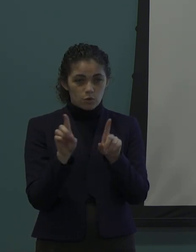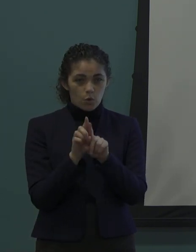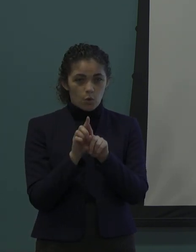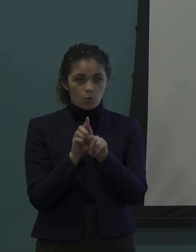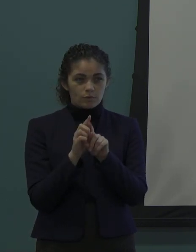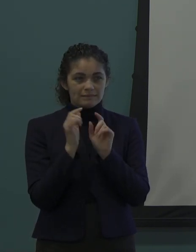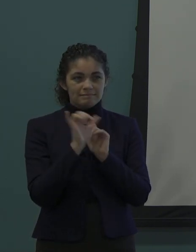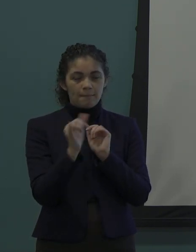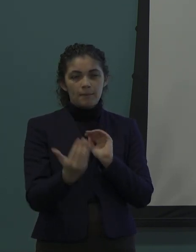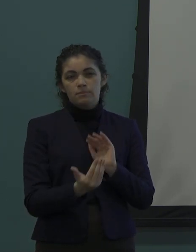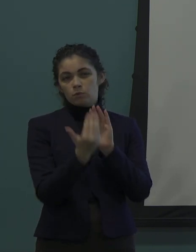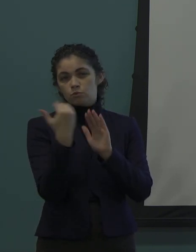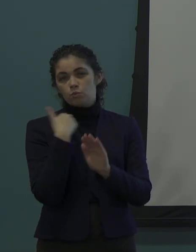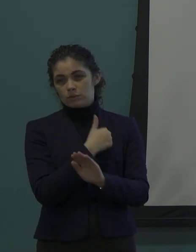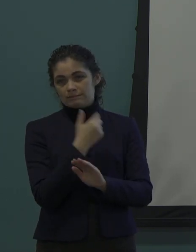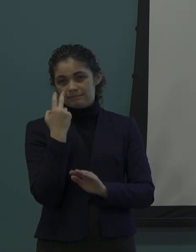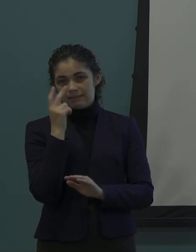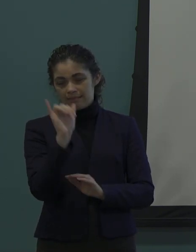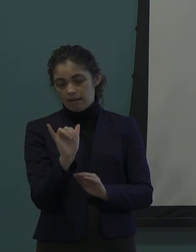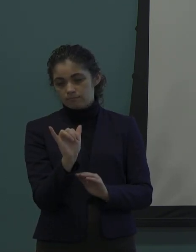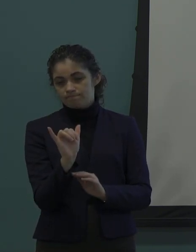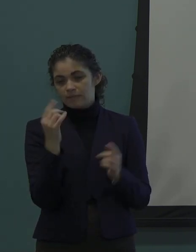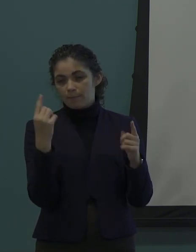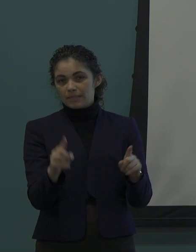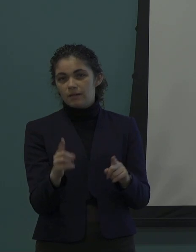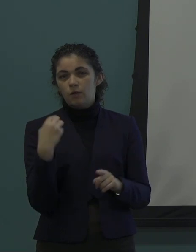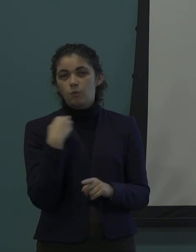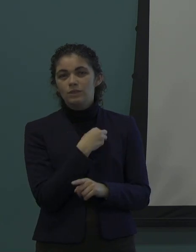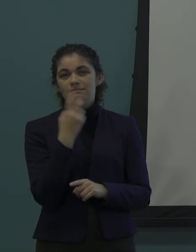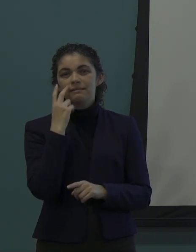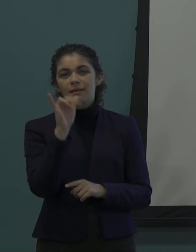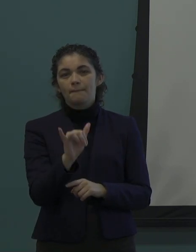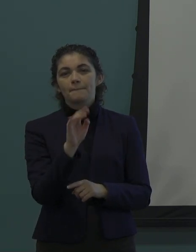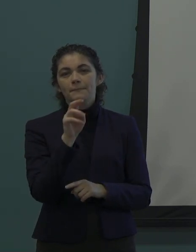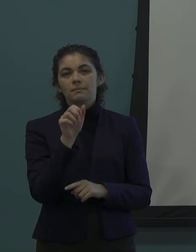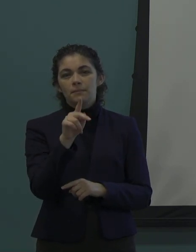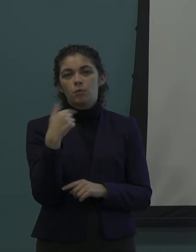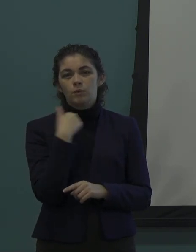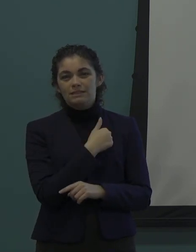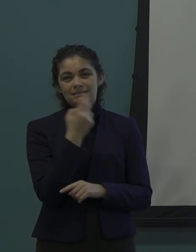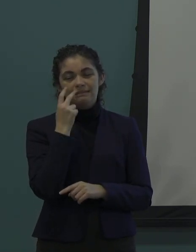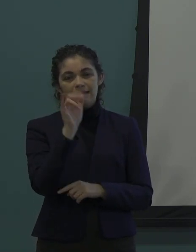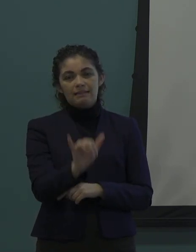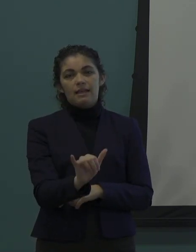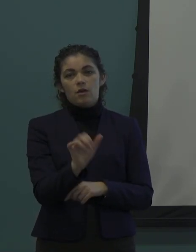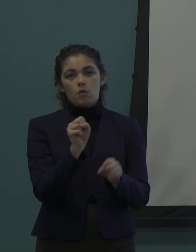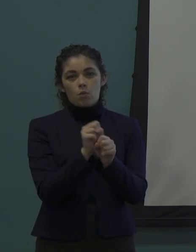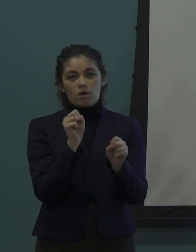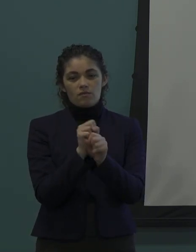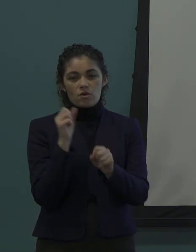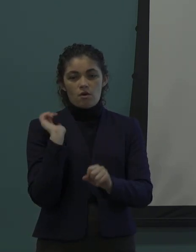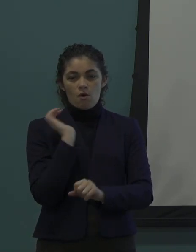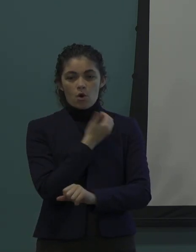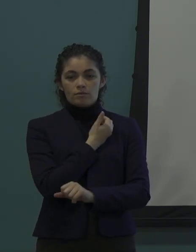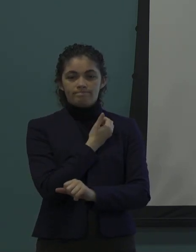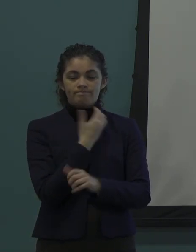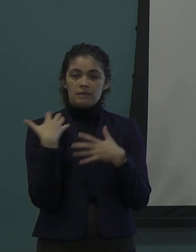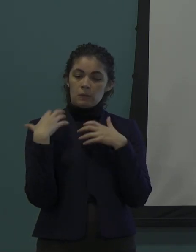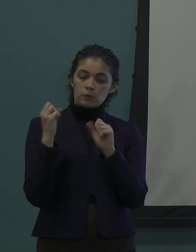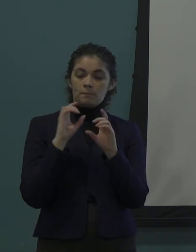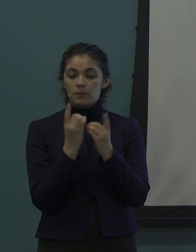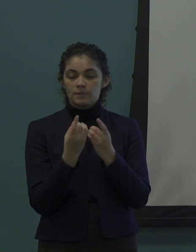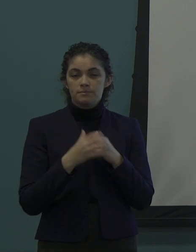same approach. So when you see this epi curve and you see this map, please understand that that's the work of both of our local health